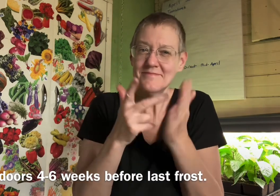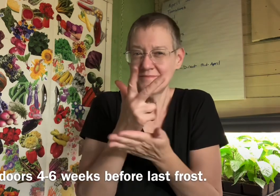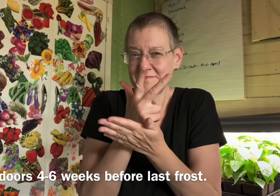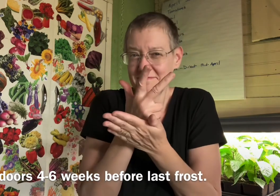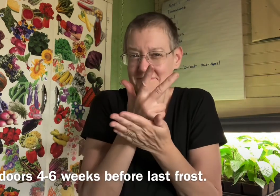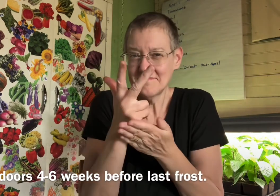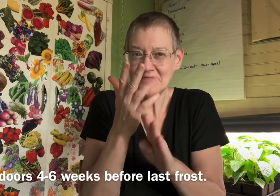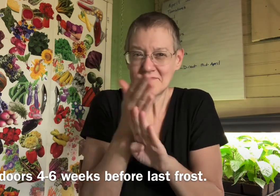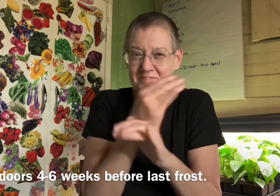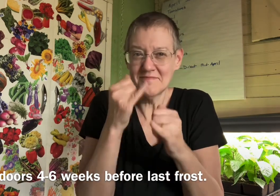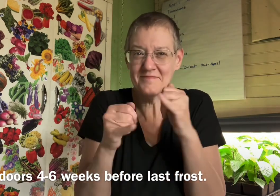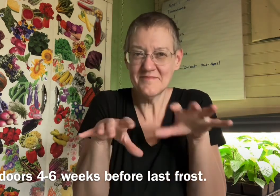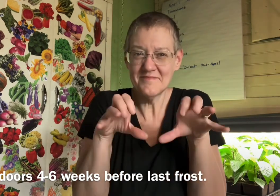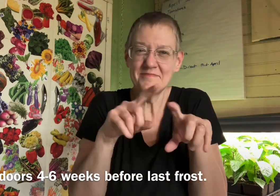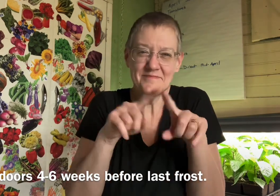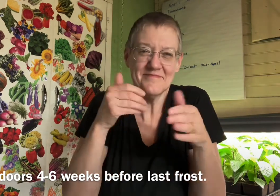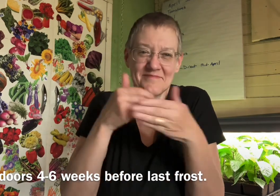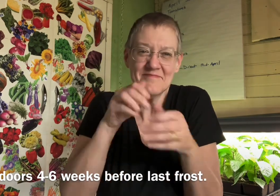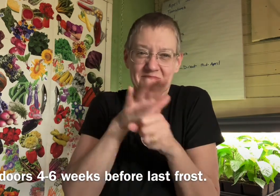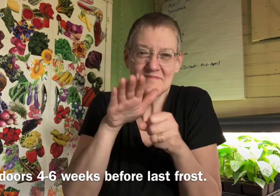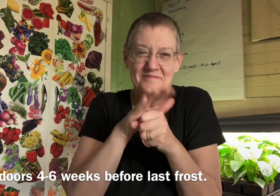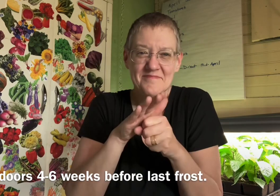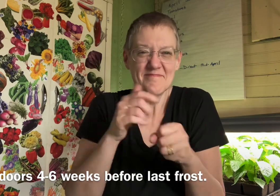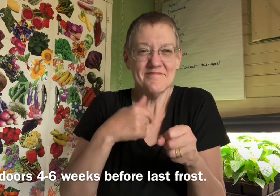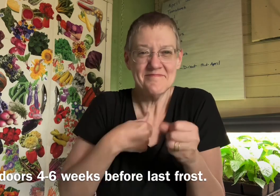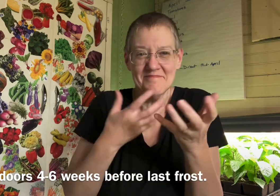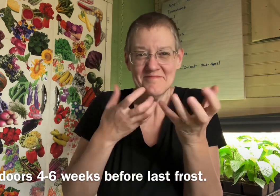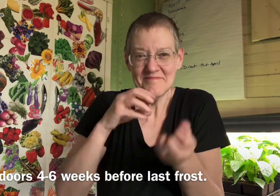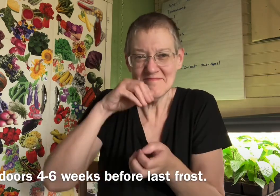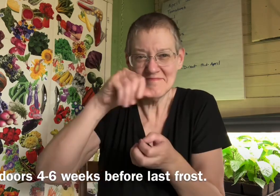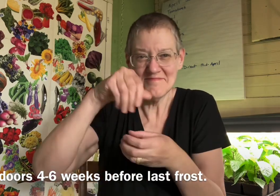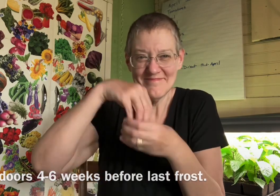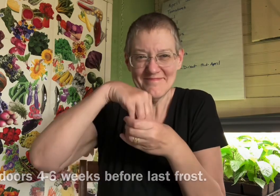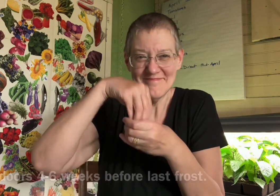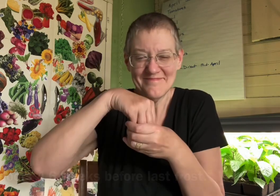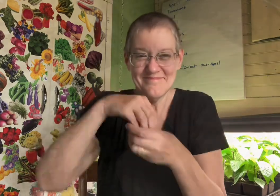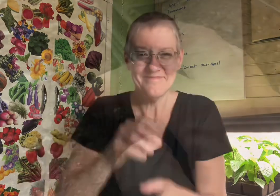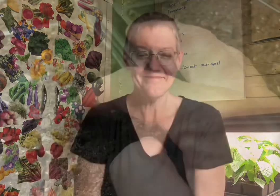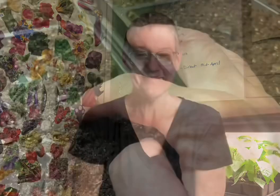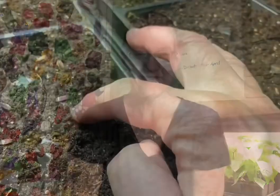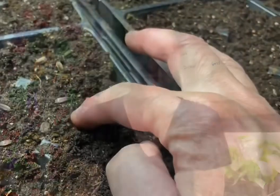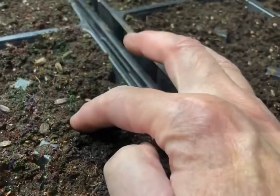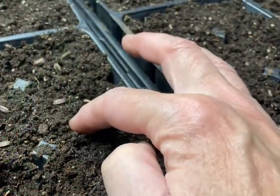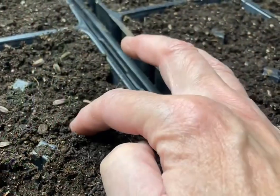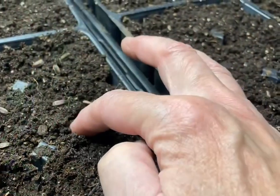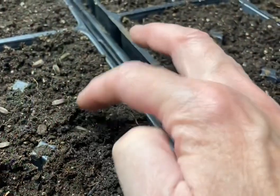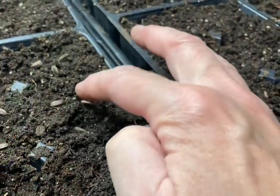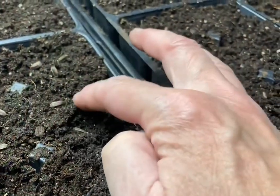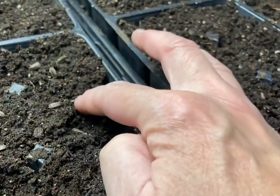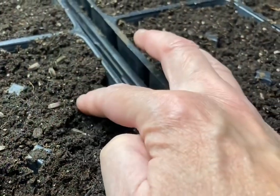it's 3 weeks before our last frost, but I have enough time, and I want to start them